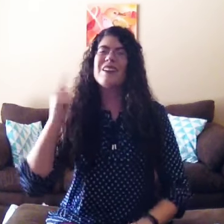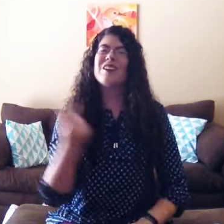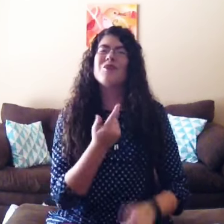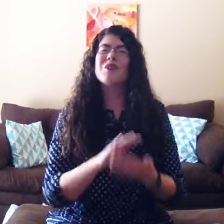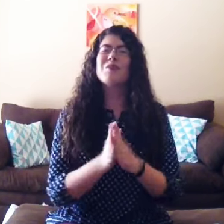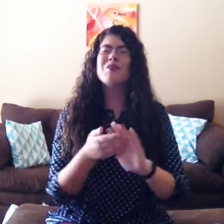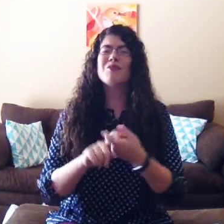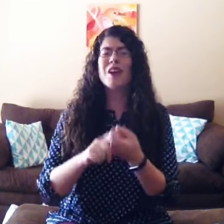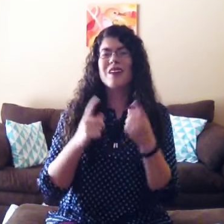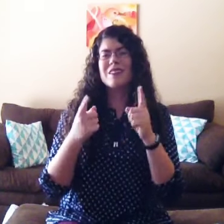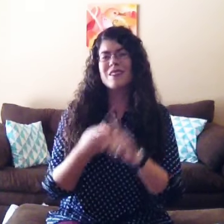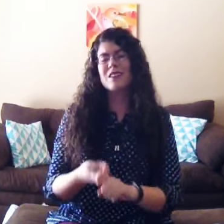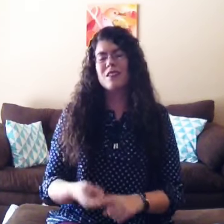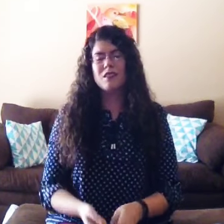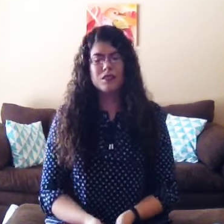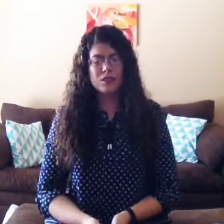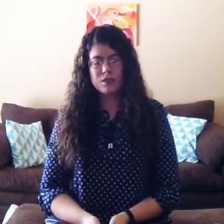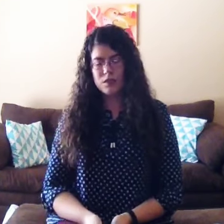Can we be friends?